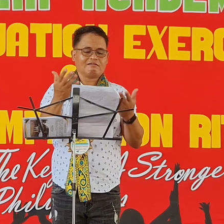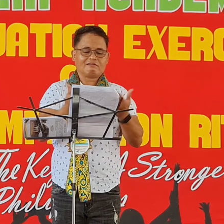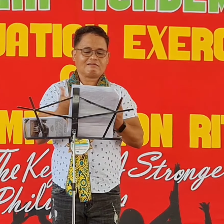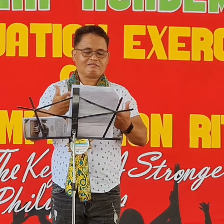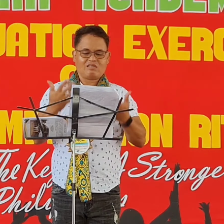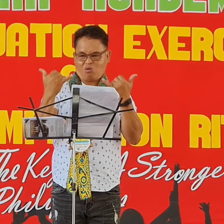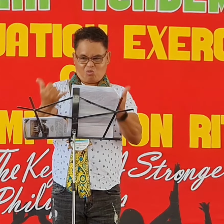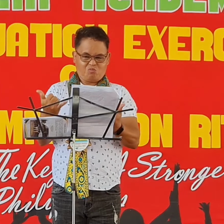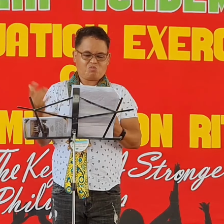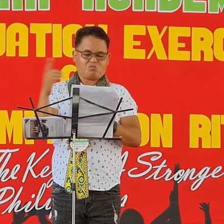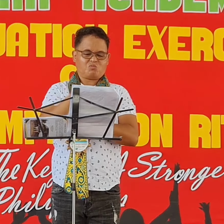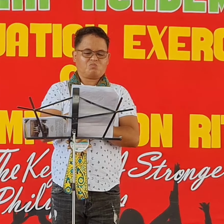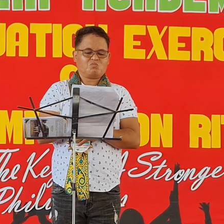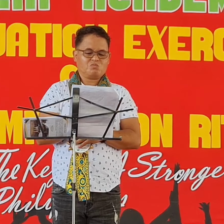Maybe we will not be here today.